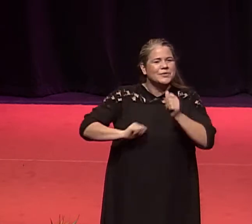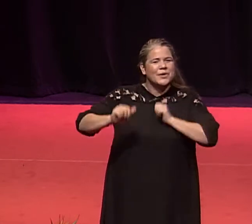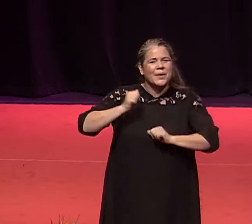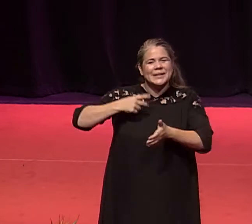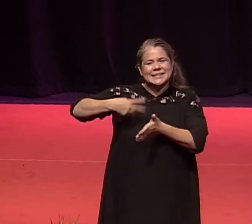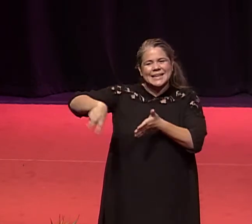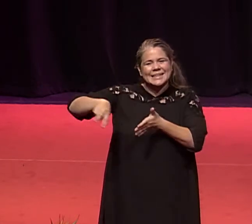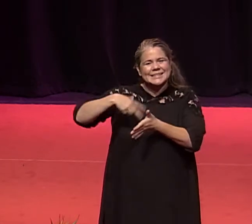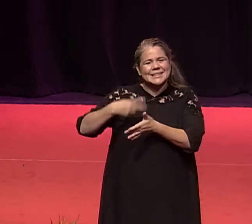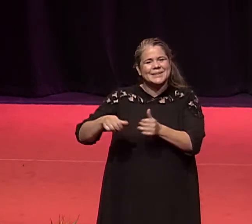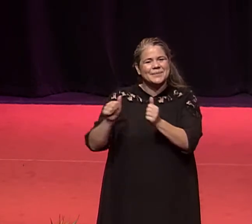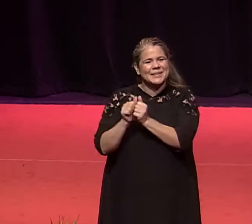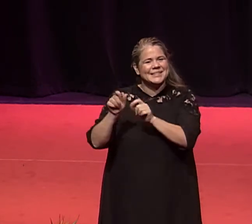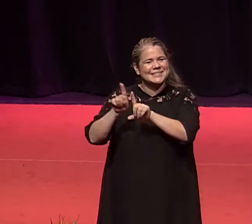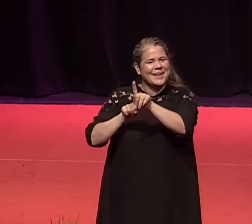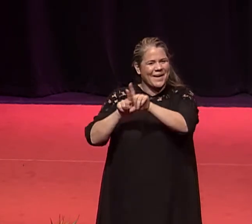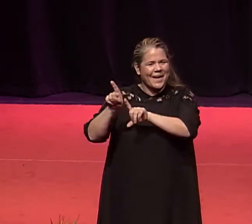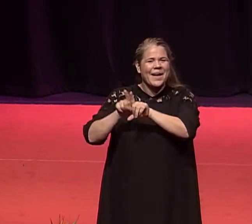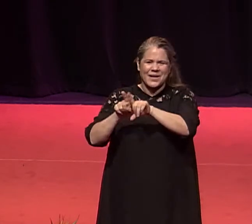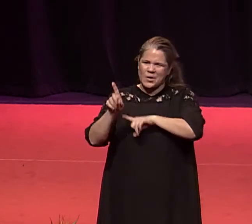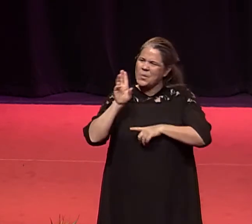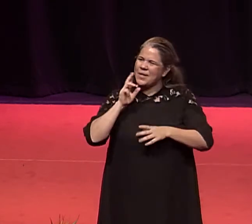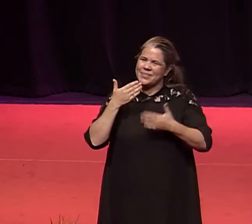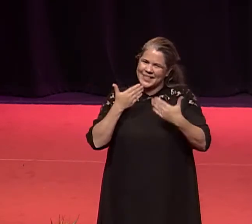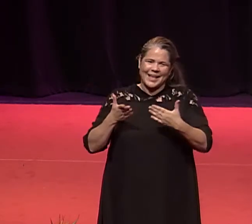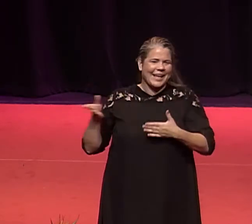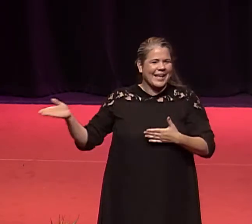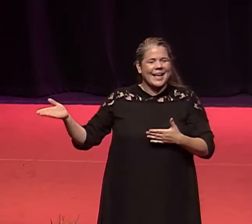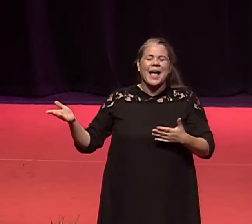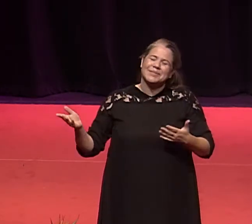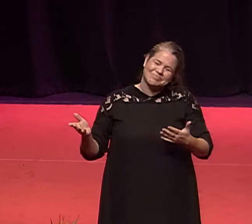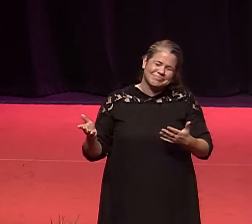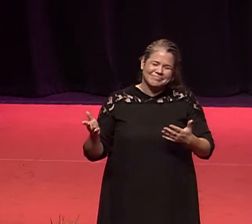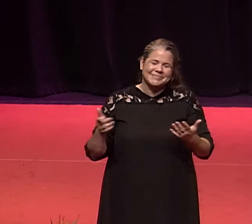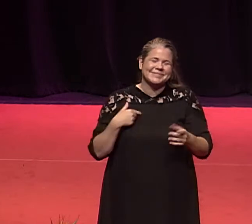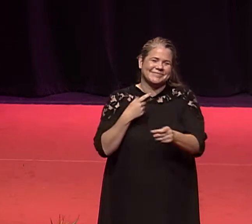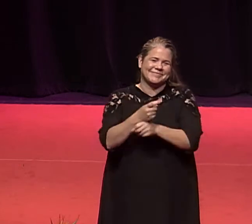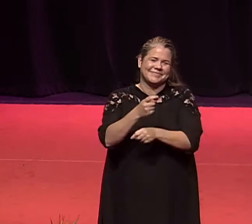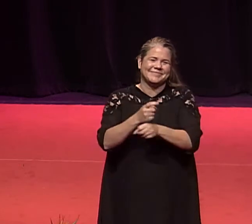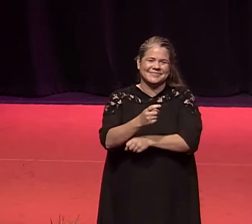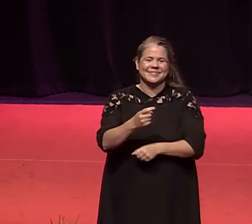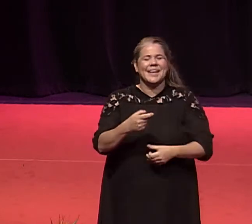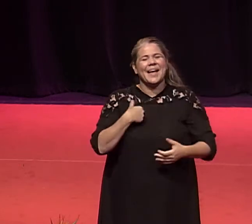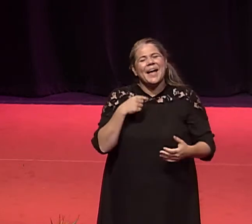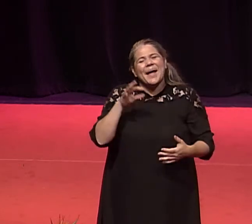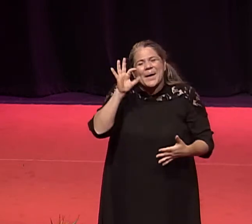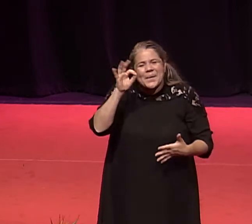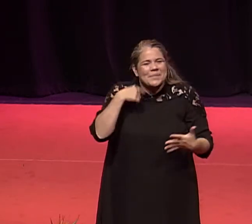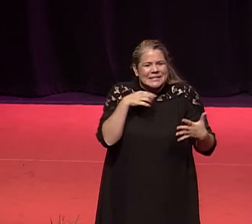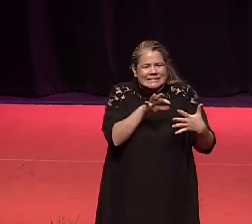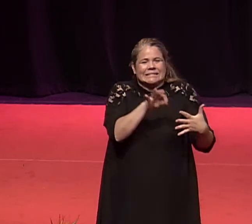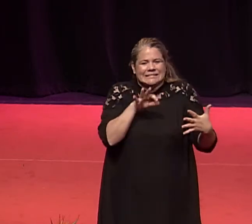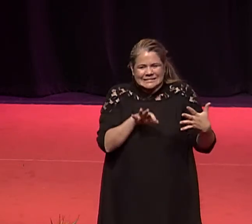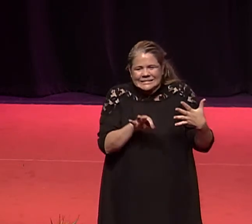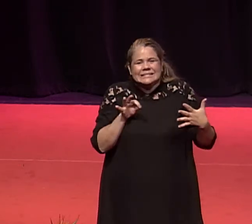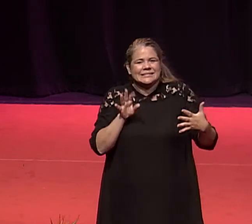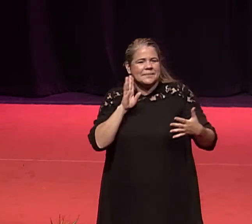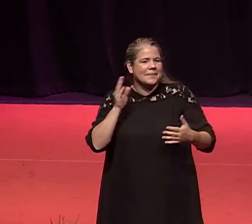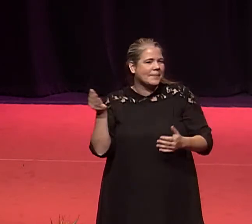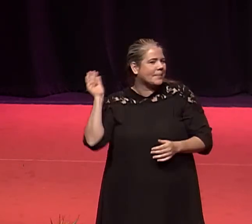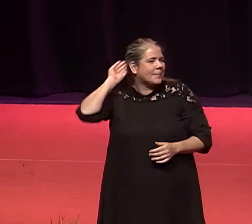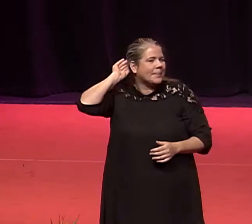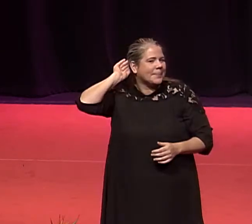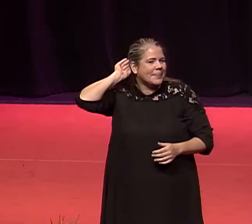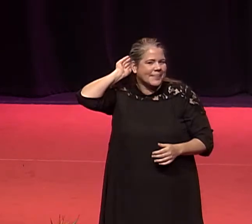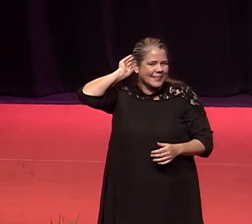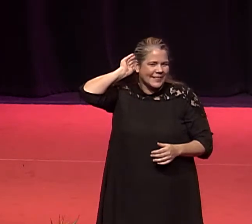But my more realistic hope is that maybe 1 or 2 bits of advice might stick with you and may lodge somewhere in the